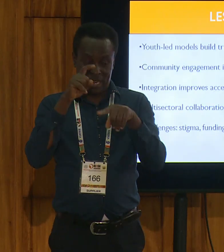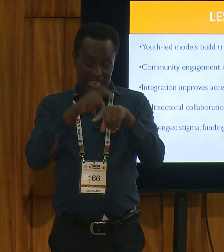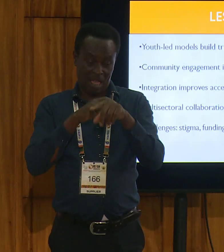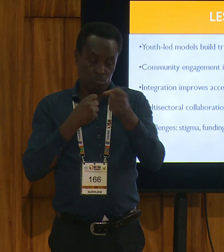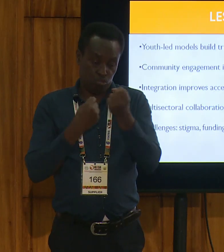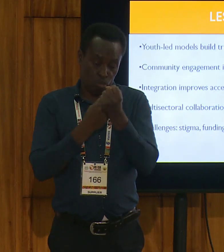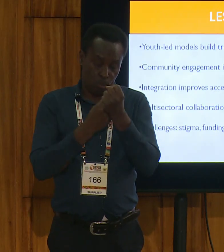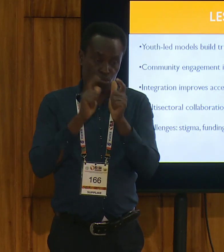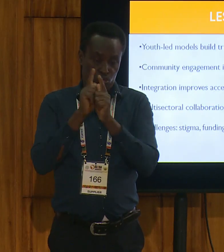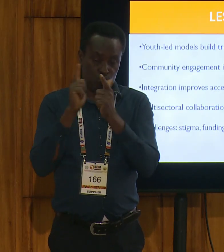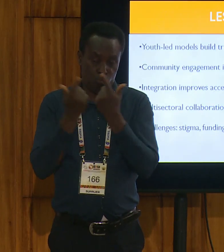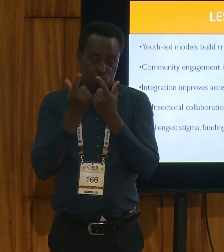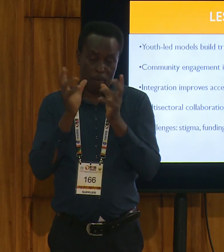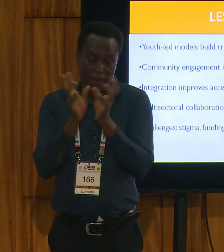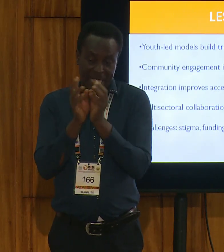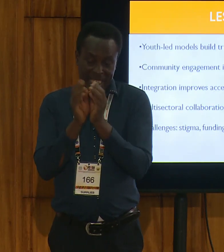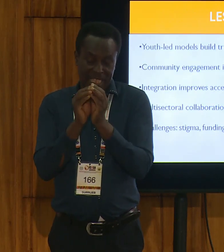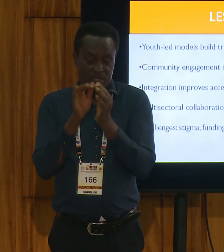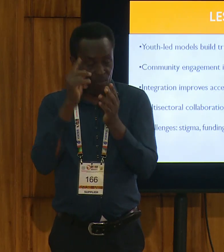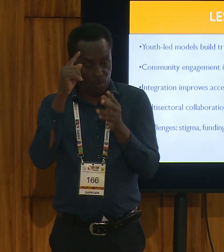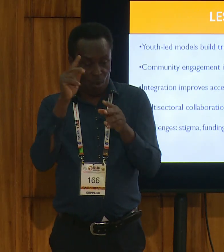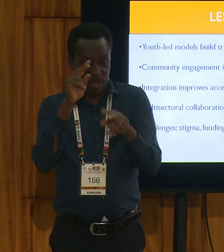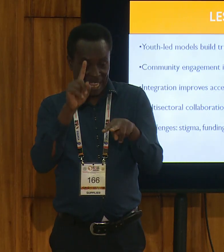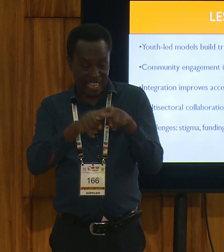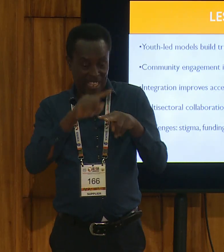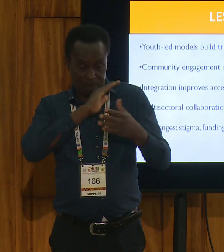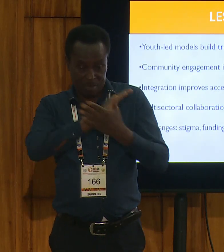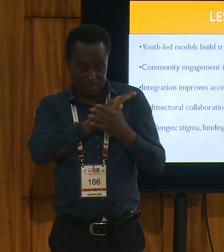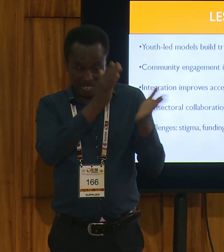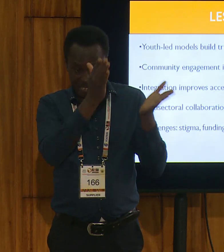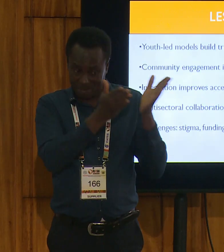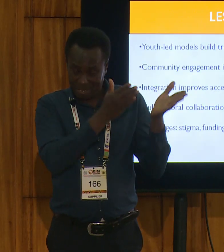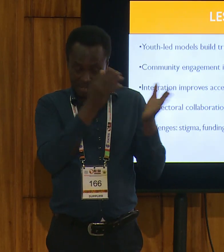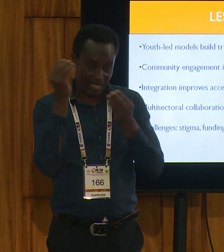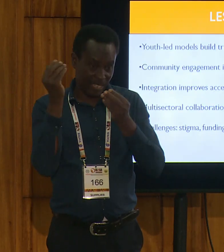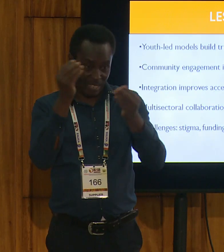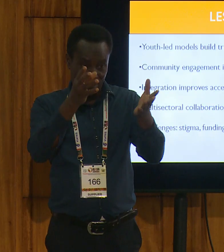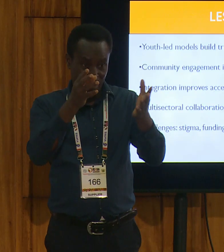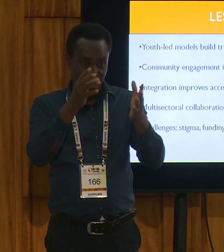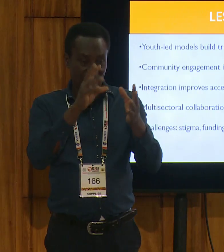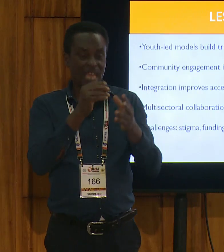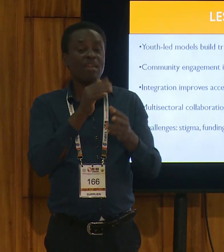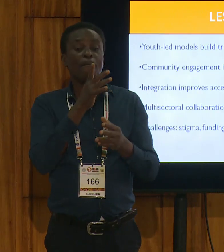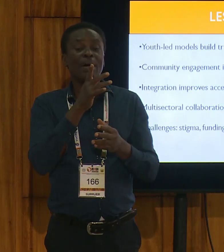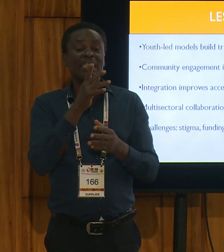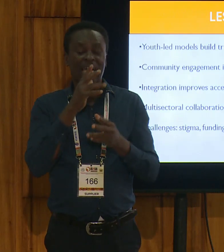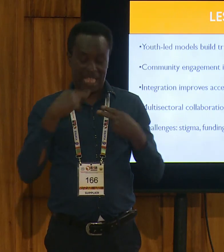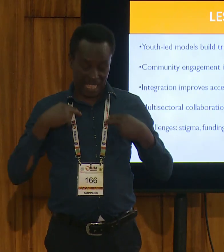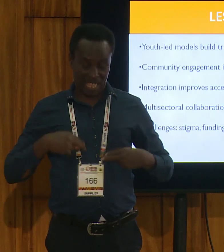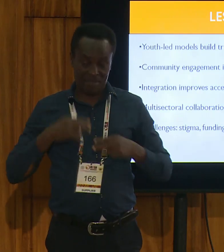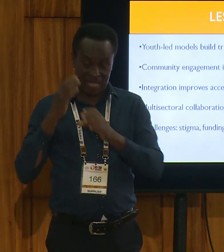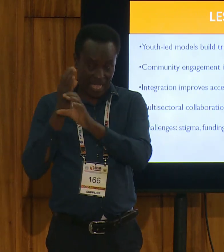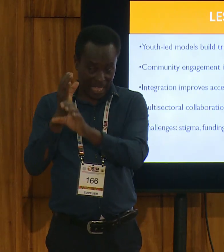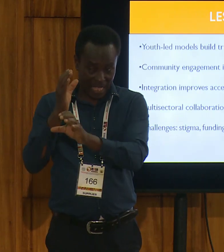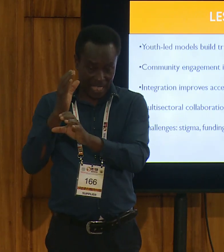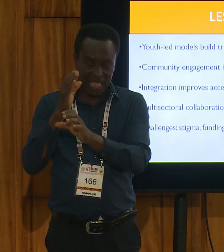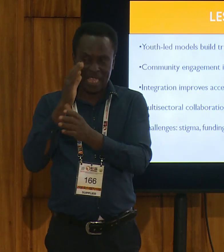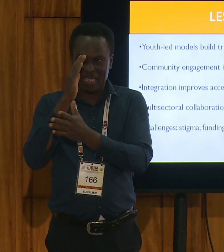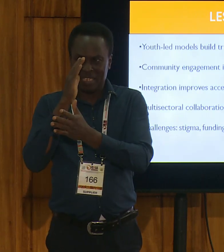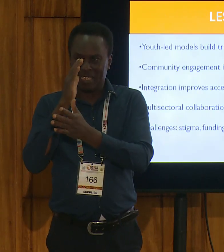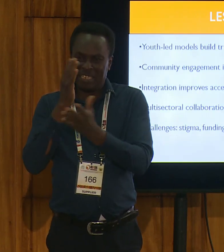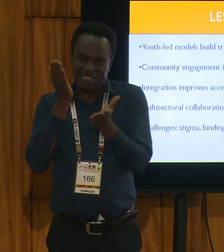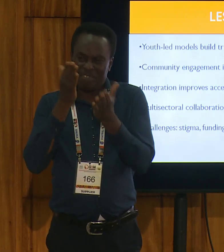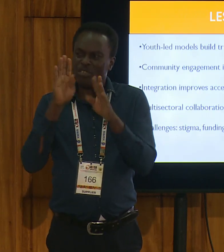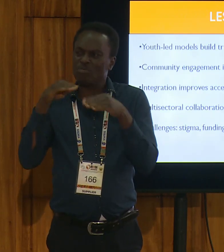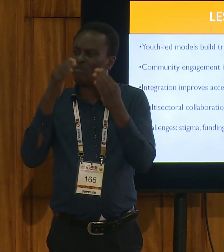meetings, where HIV prevention services are given, and even maternal health services, service